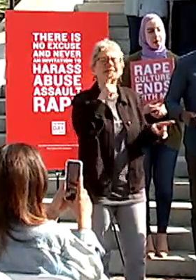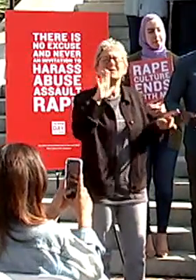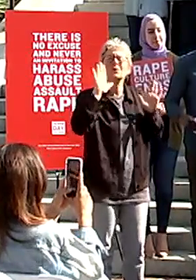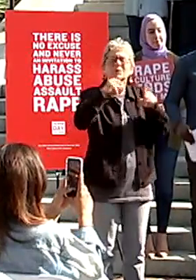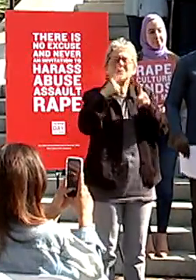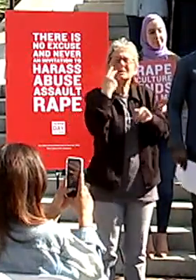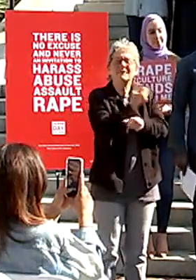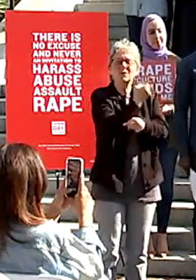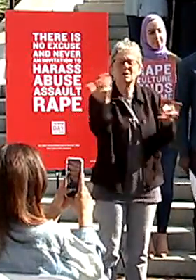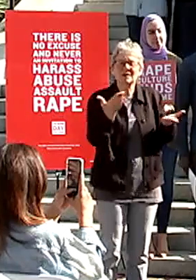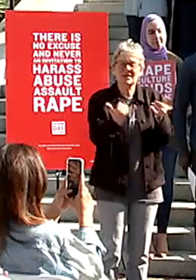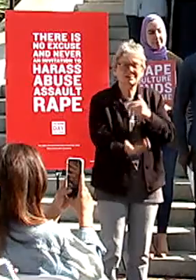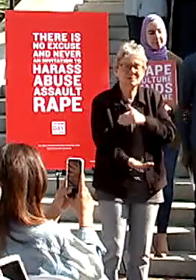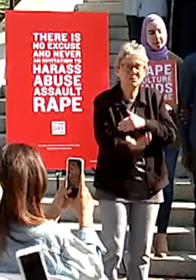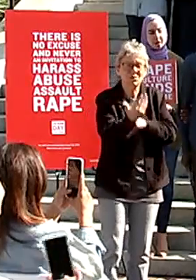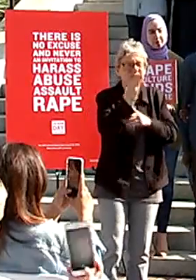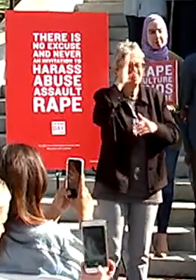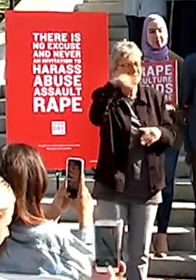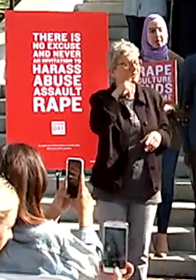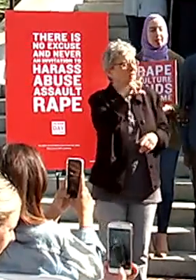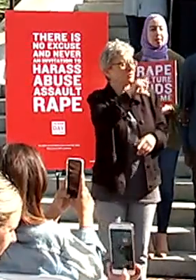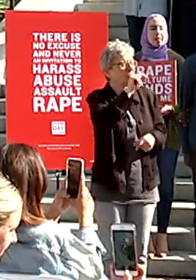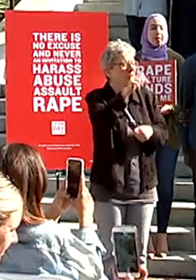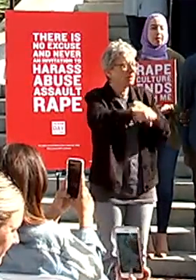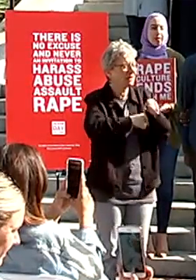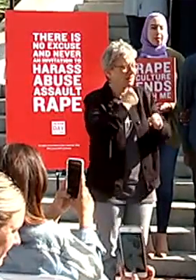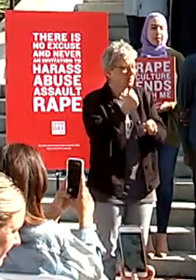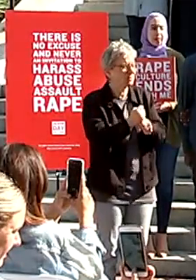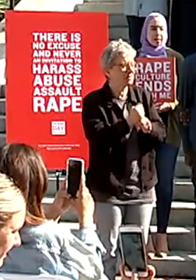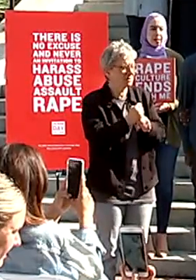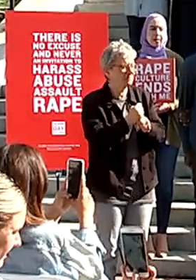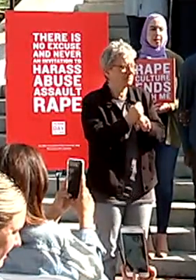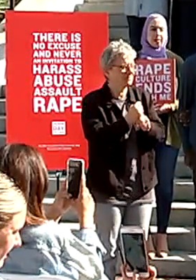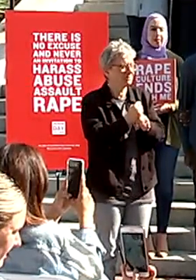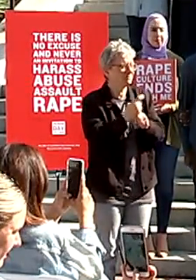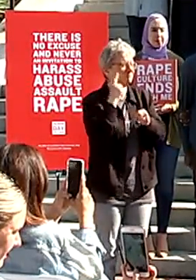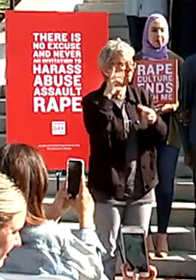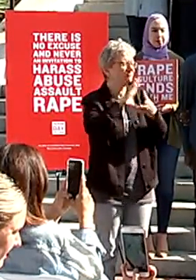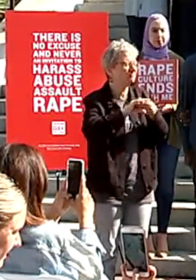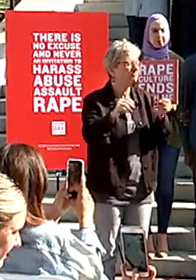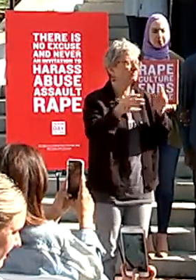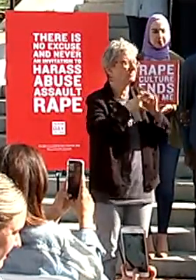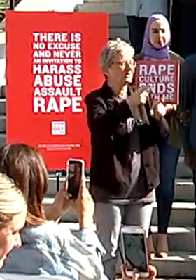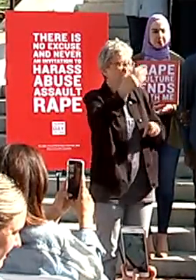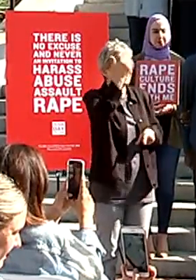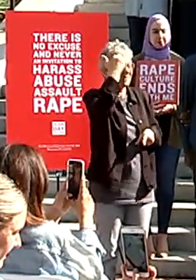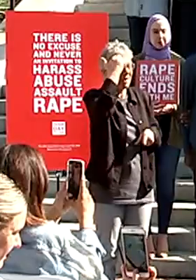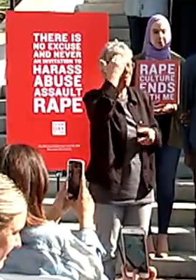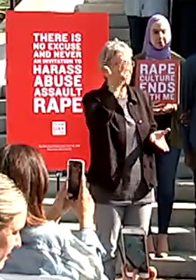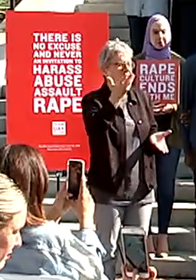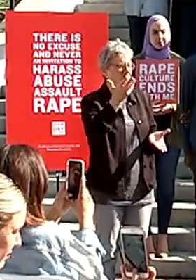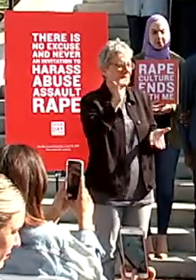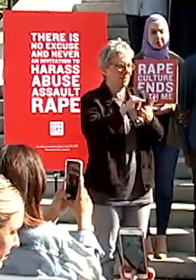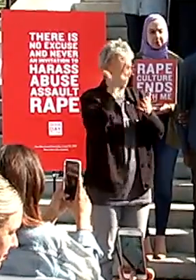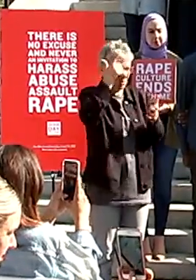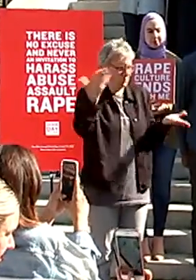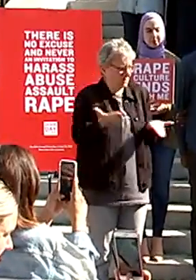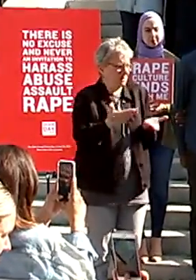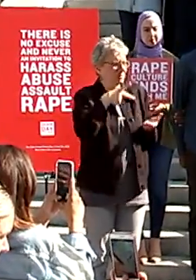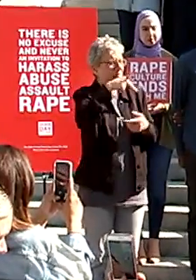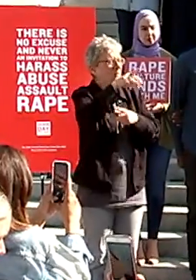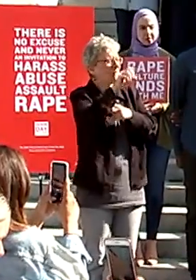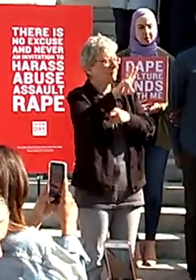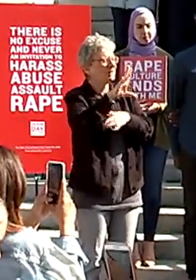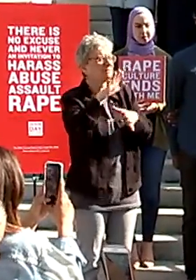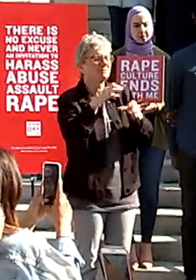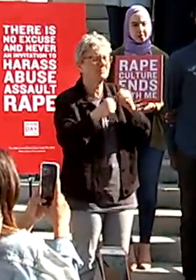see everyone here this morning. You know, for 20 years, you've heard you know, because that's why you're here, POV